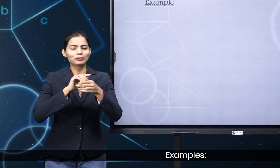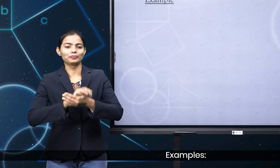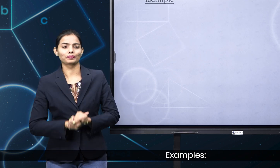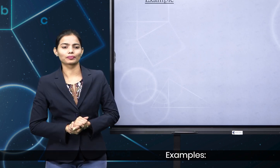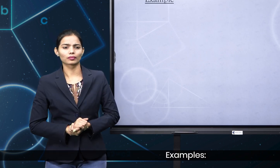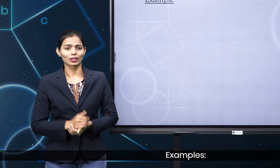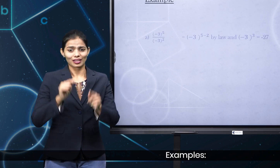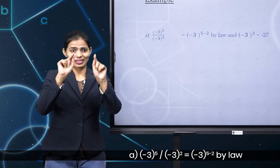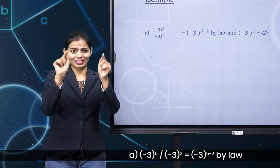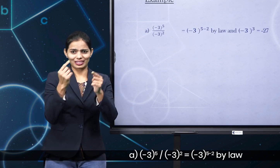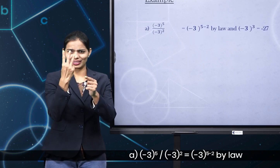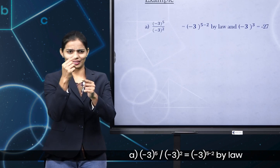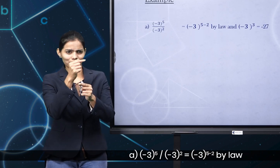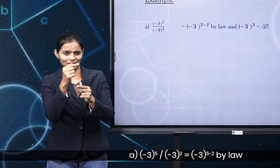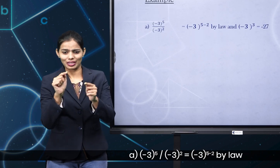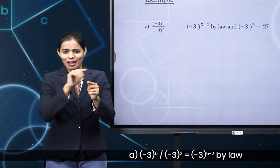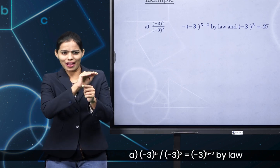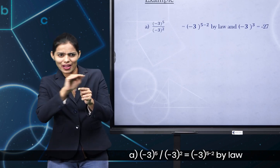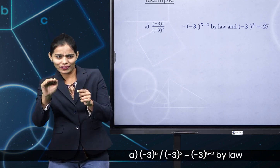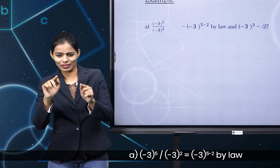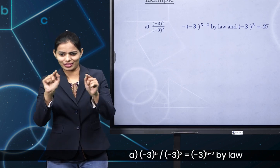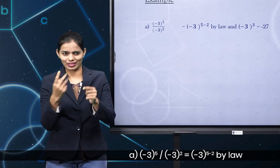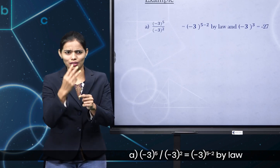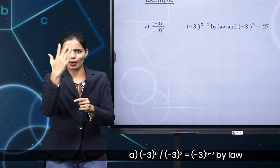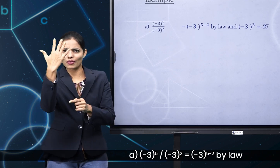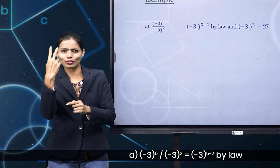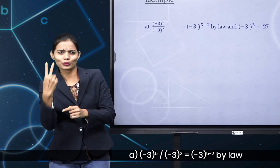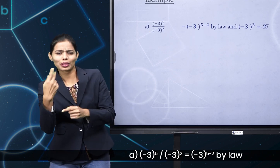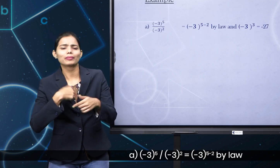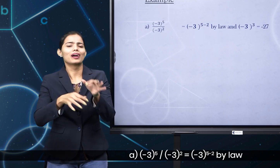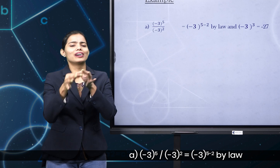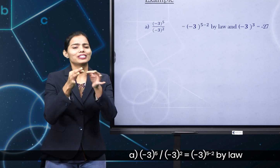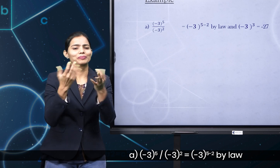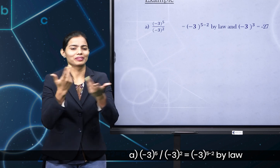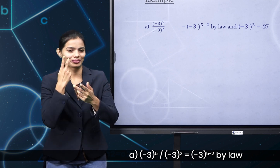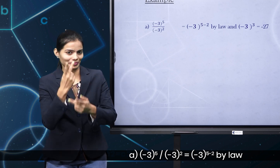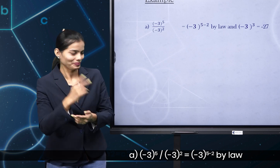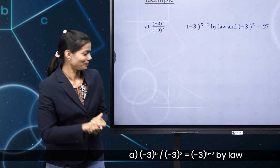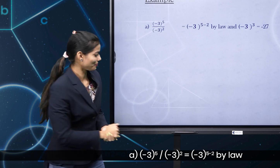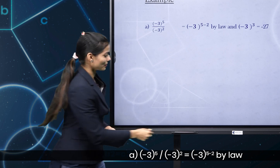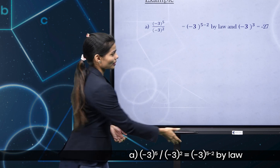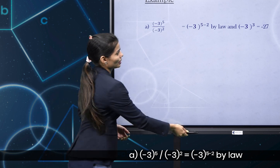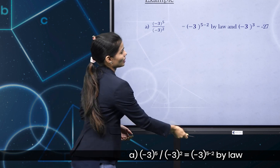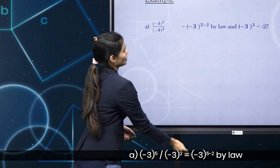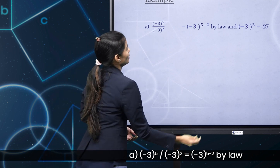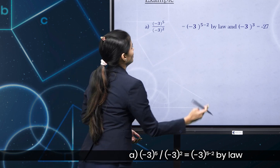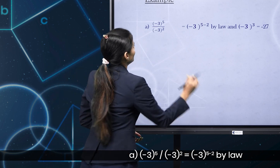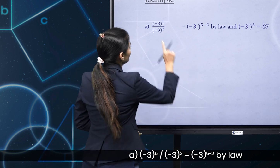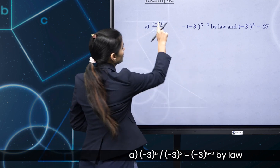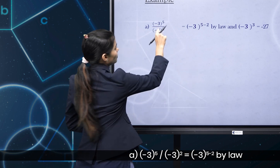Examples: minus 3 to the power 5 minus 3 to the power 2 is equal to minus 3 to the power 5 minus 2